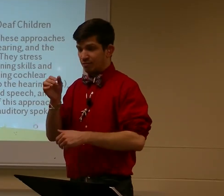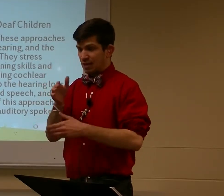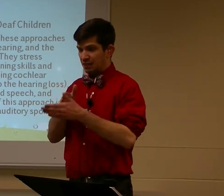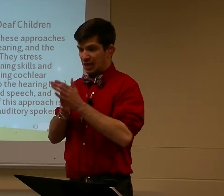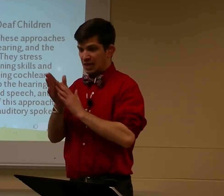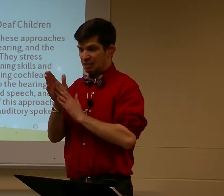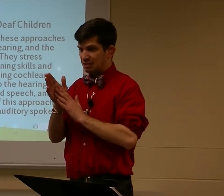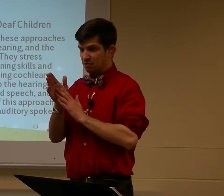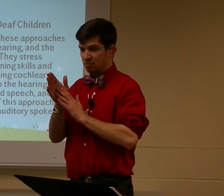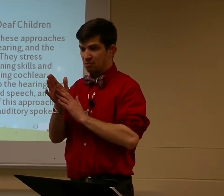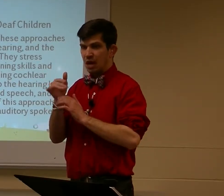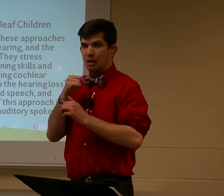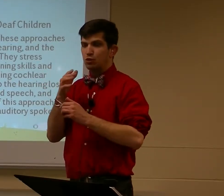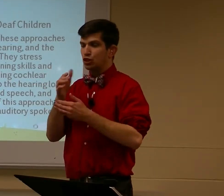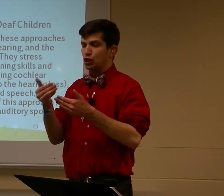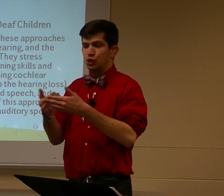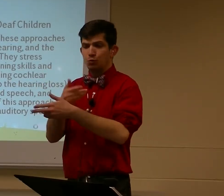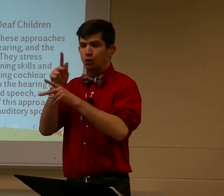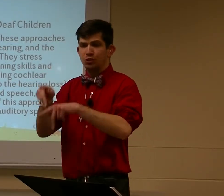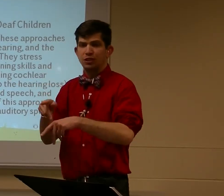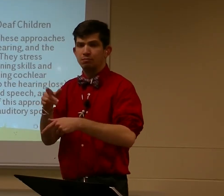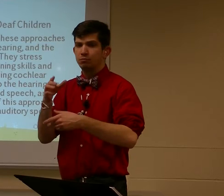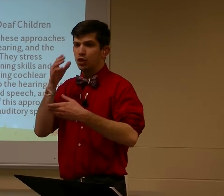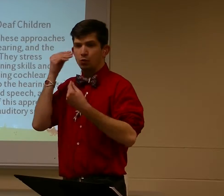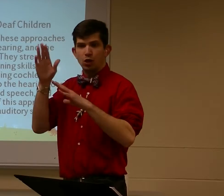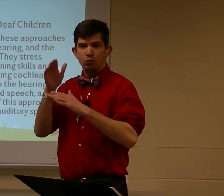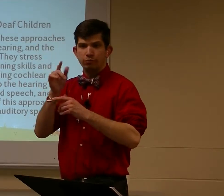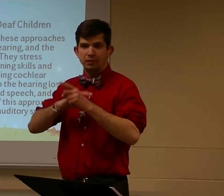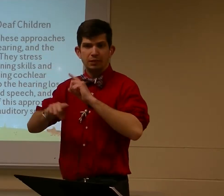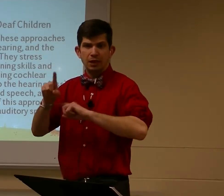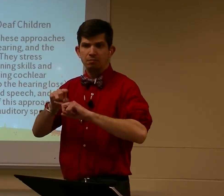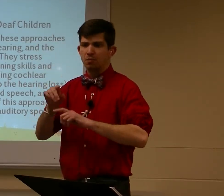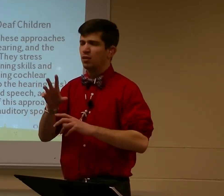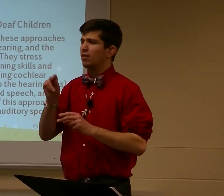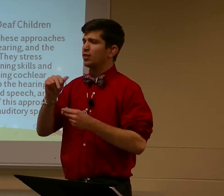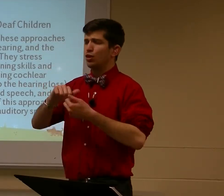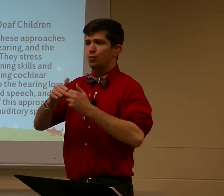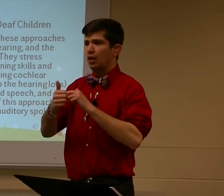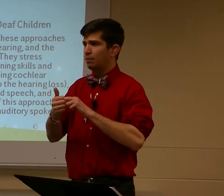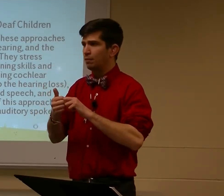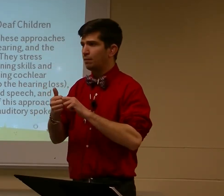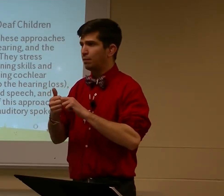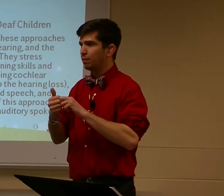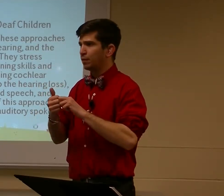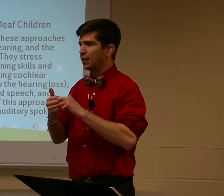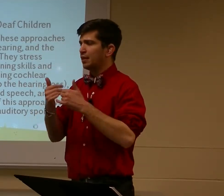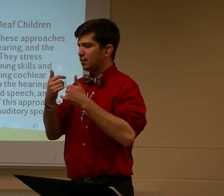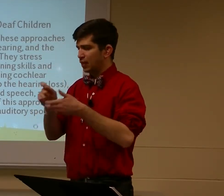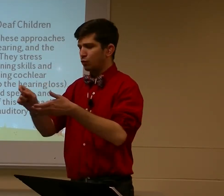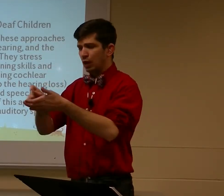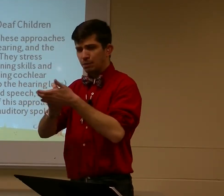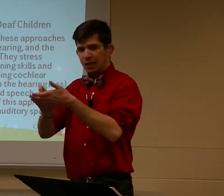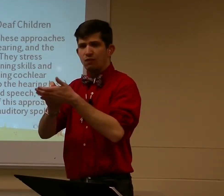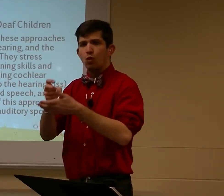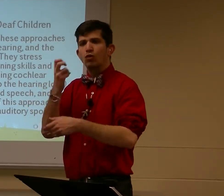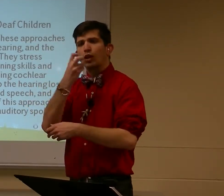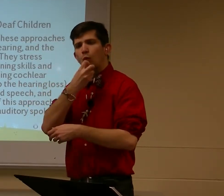have asked, I'm just a new person, don't know sign, no problem. They can write back or lip